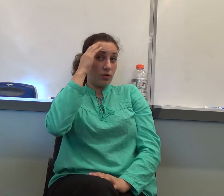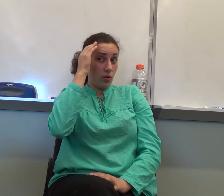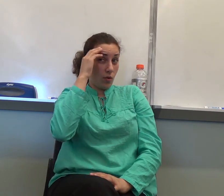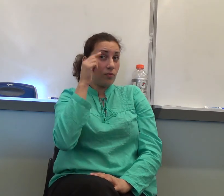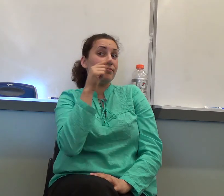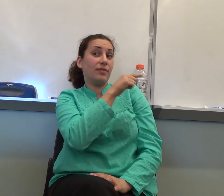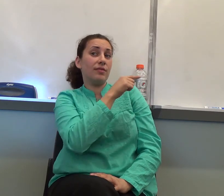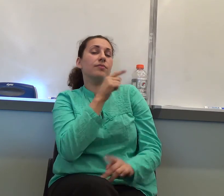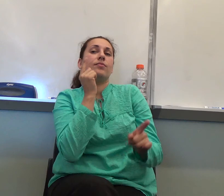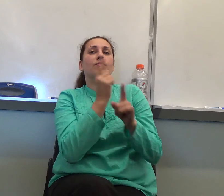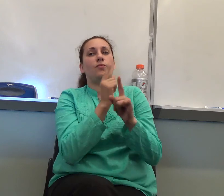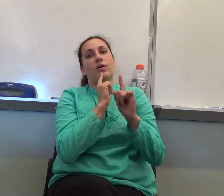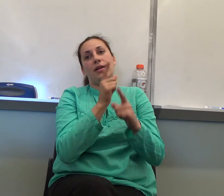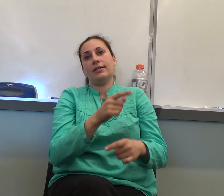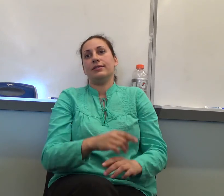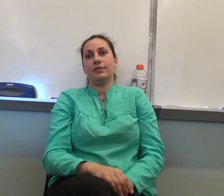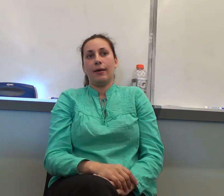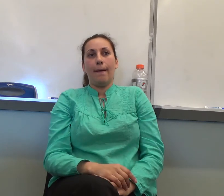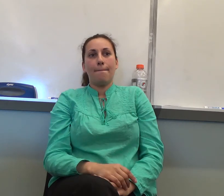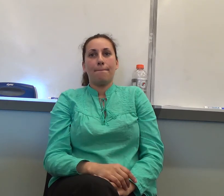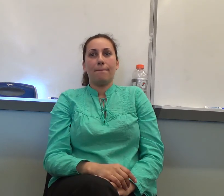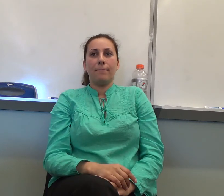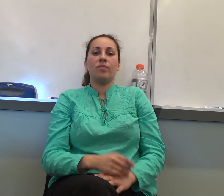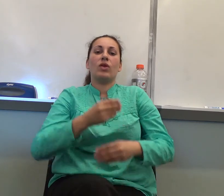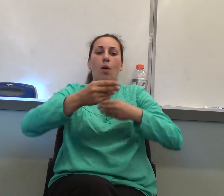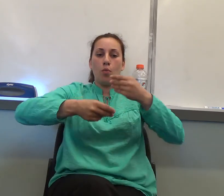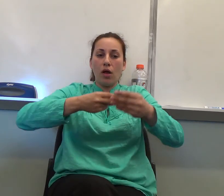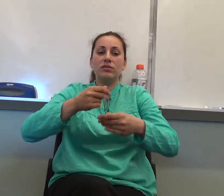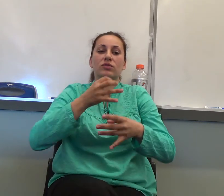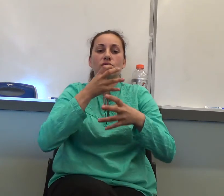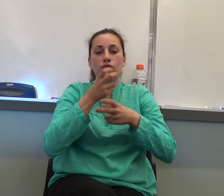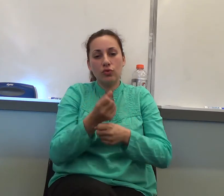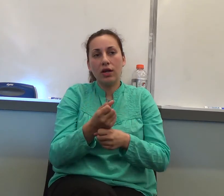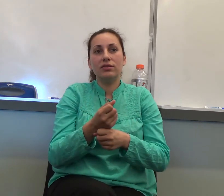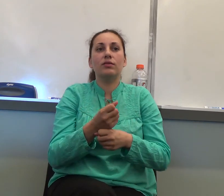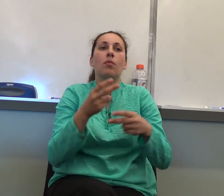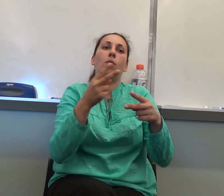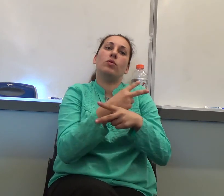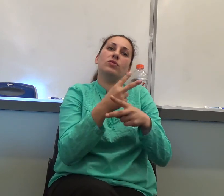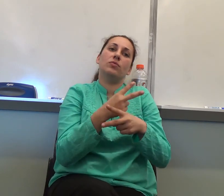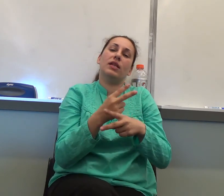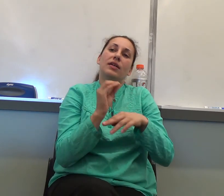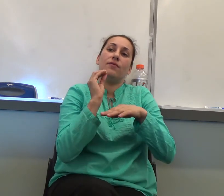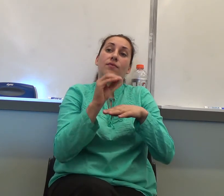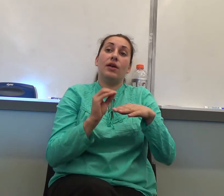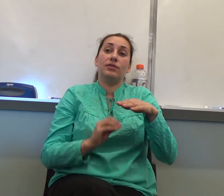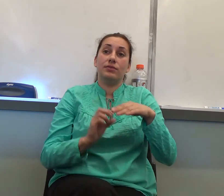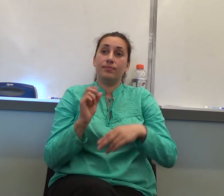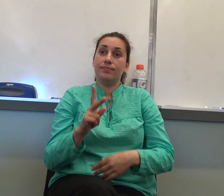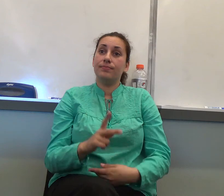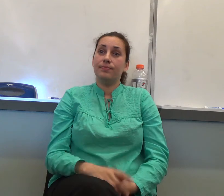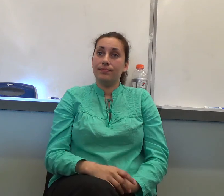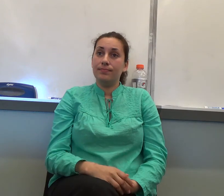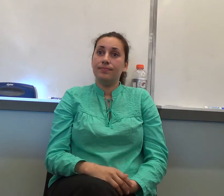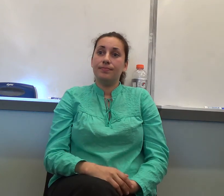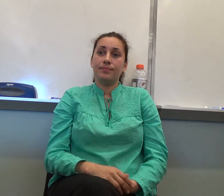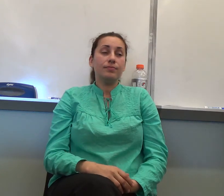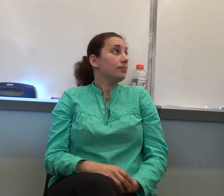done it through a process that we trust, which is the multiplication of fractions. Okay, so now when the time comes to